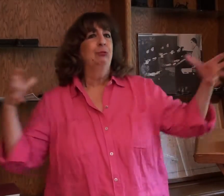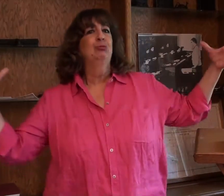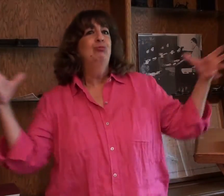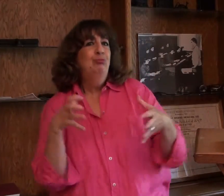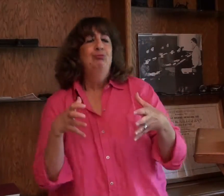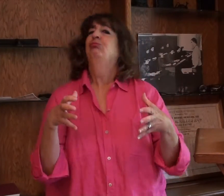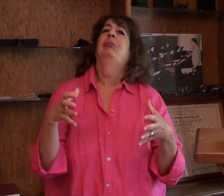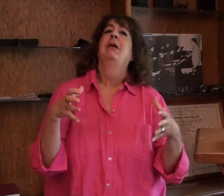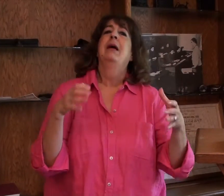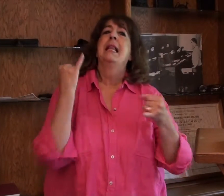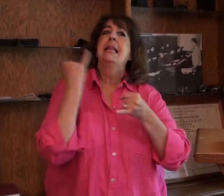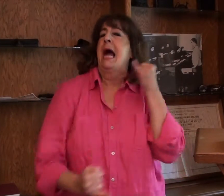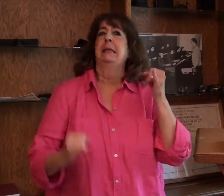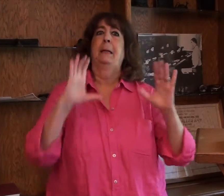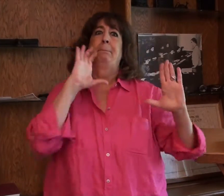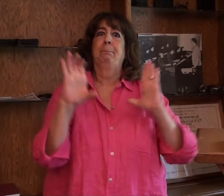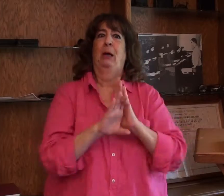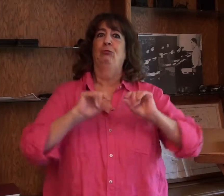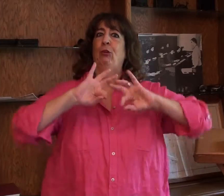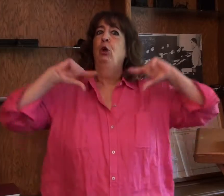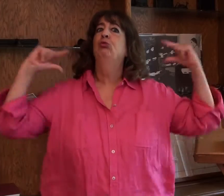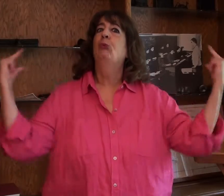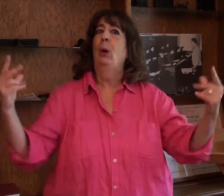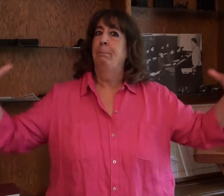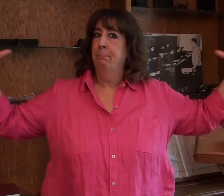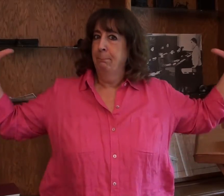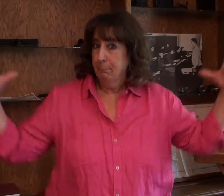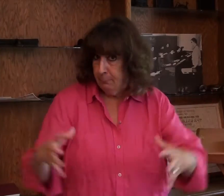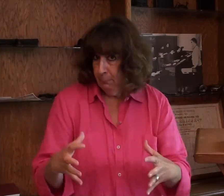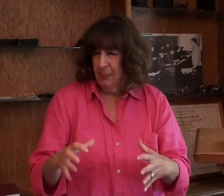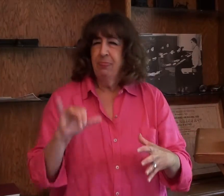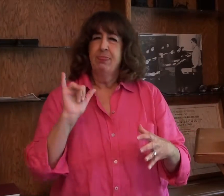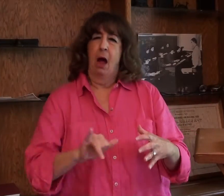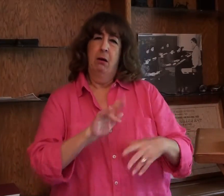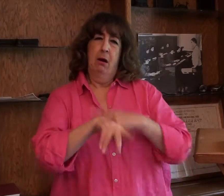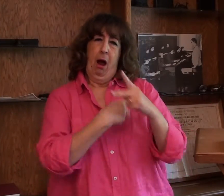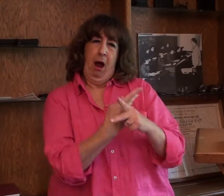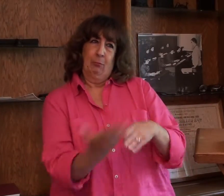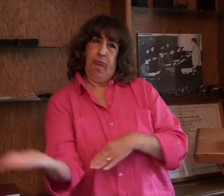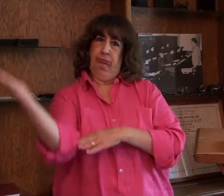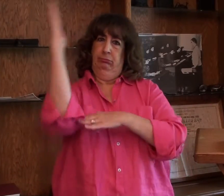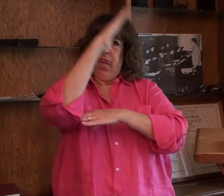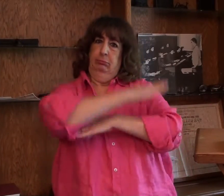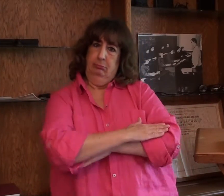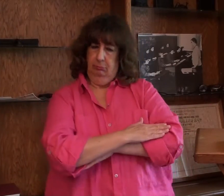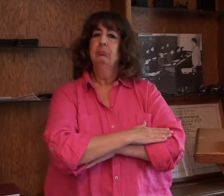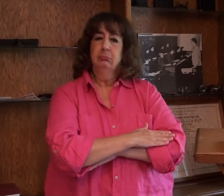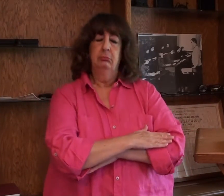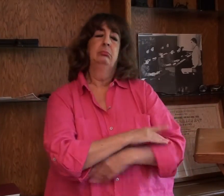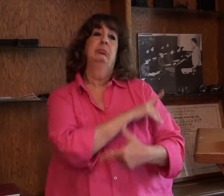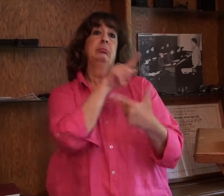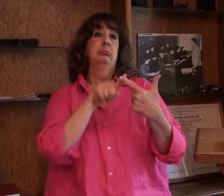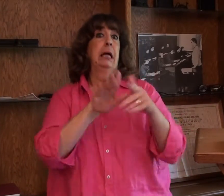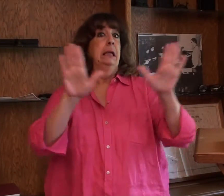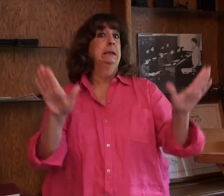at the school. And last but not least, we'll have a group picture of everybody who's here for the day.